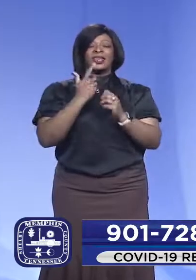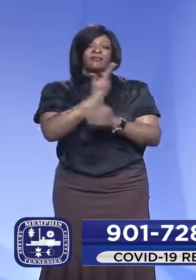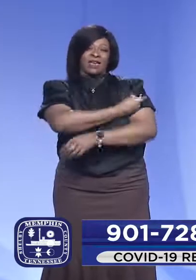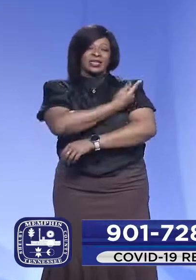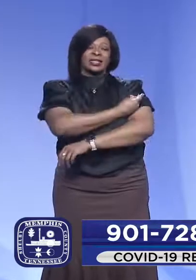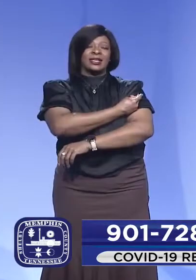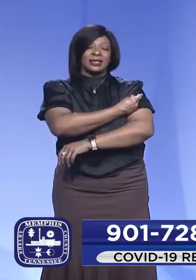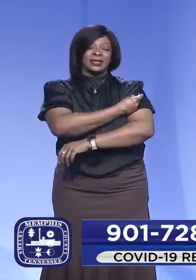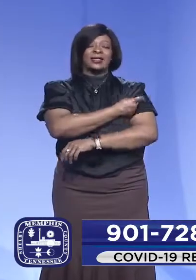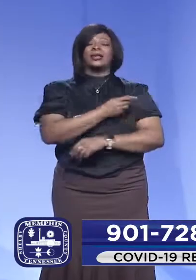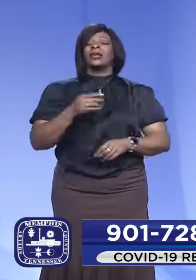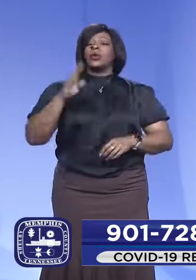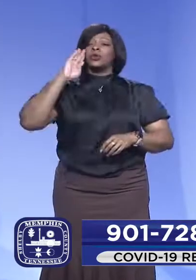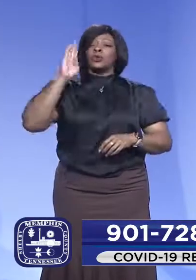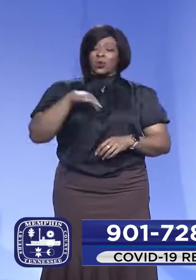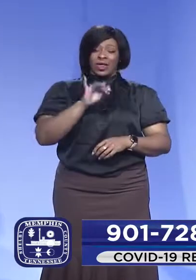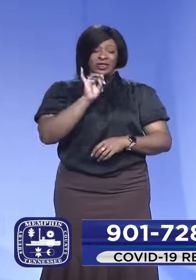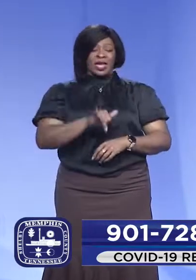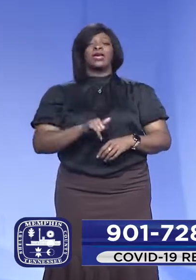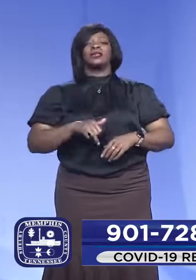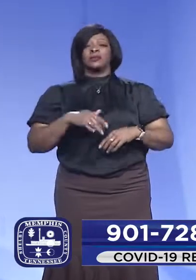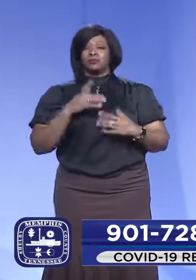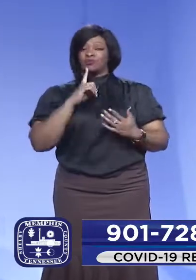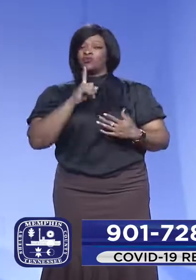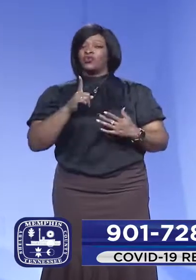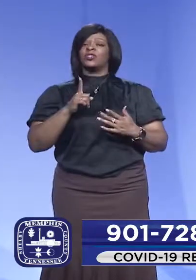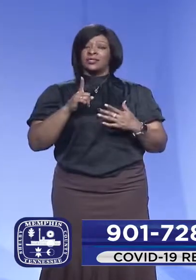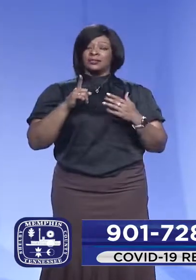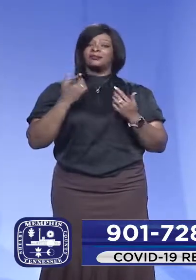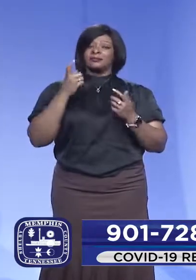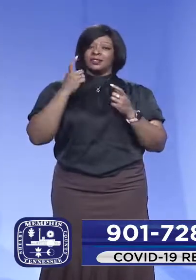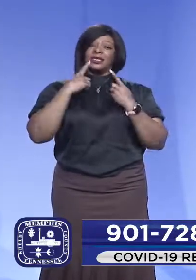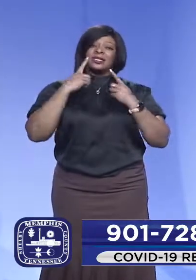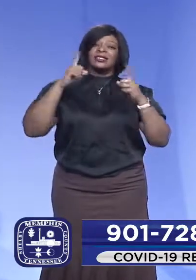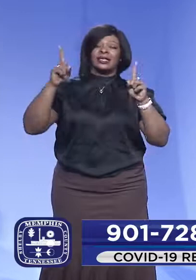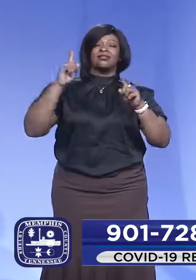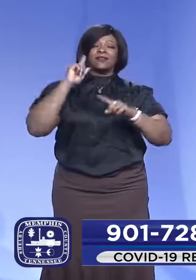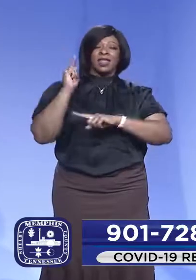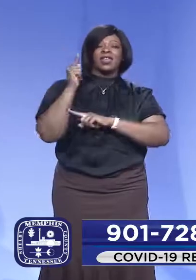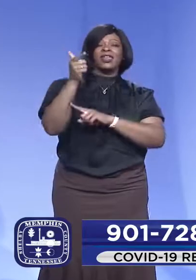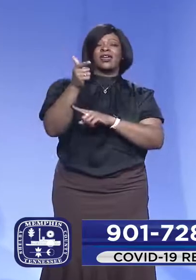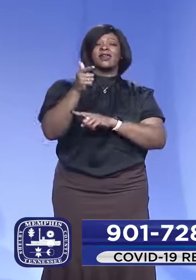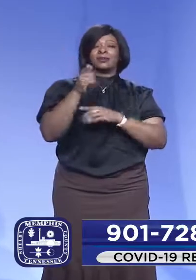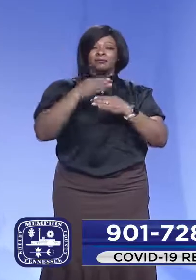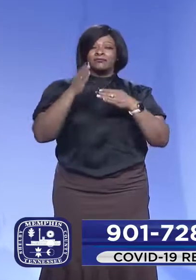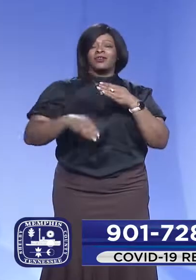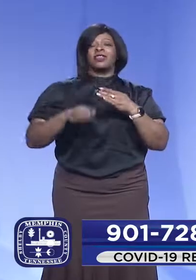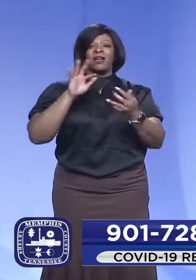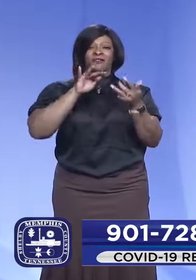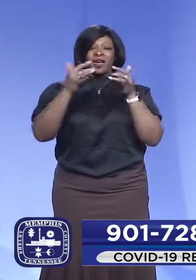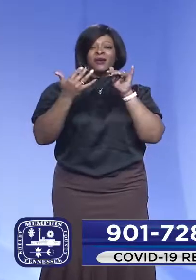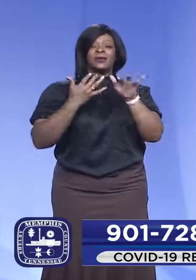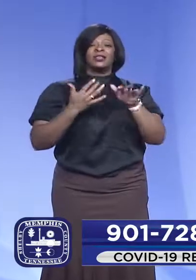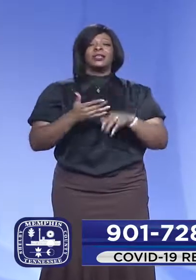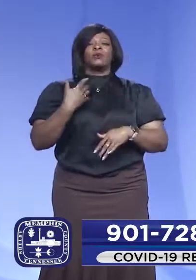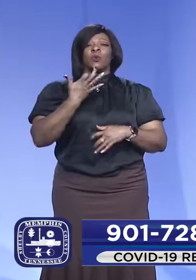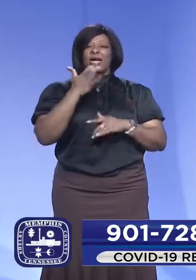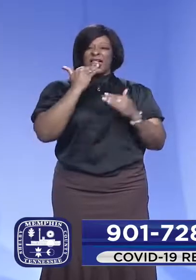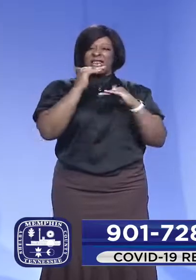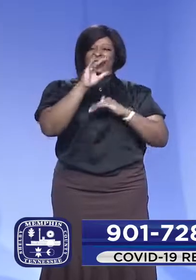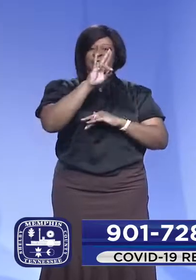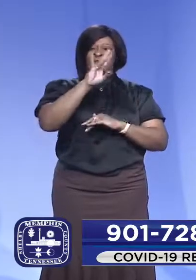vaccinated and knowing that that's really the light at the end of the tunnel. We want to get at least 70% of our